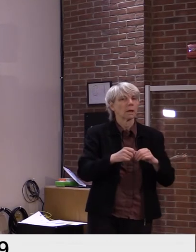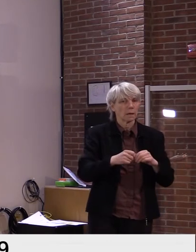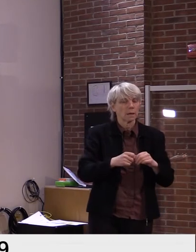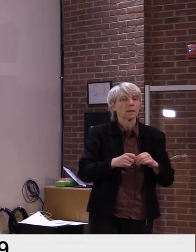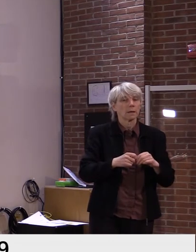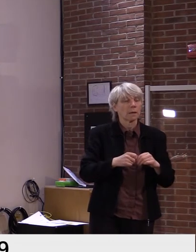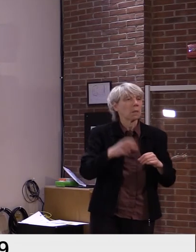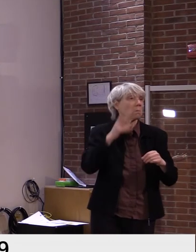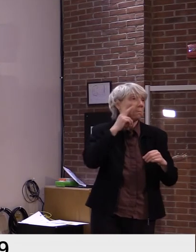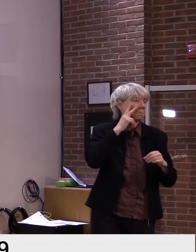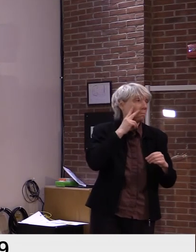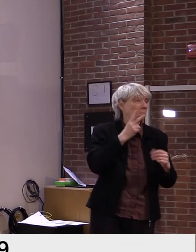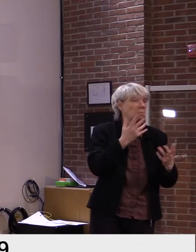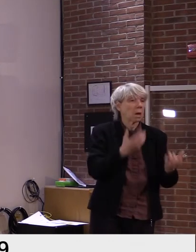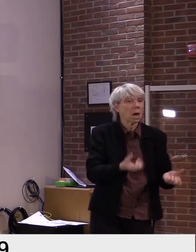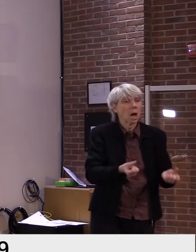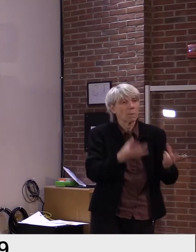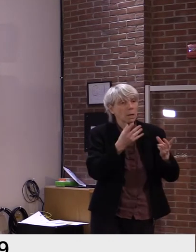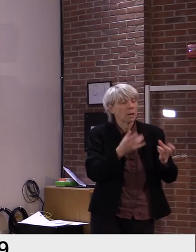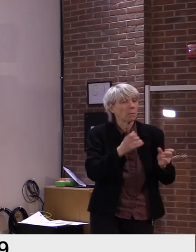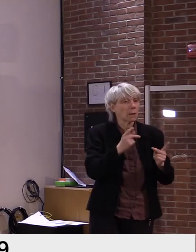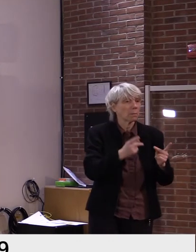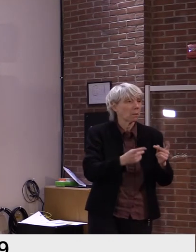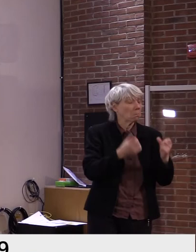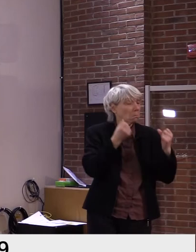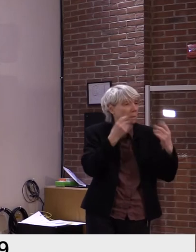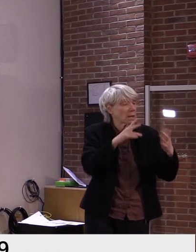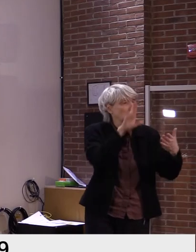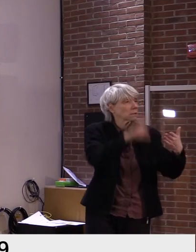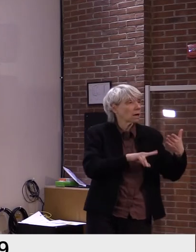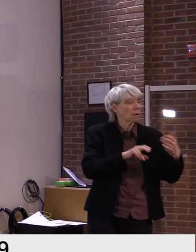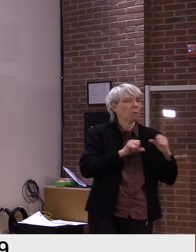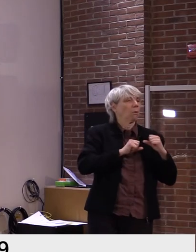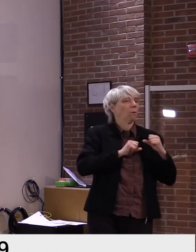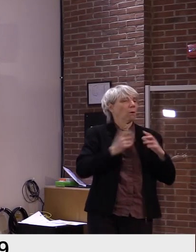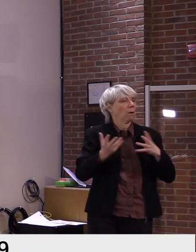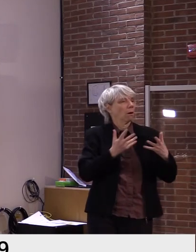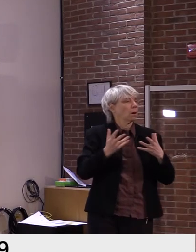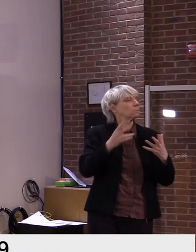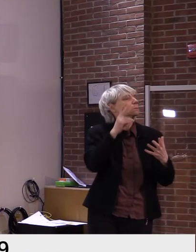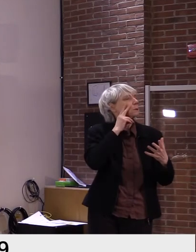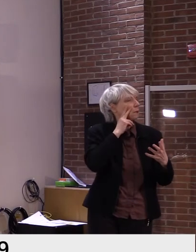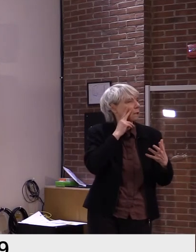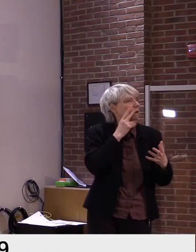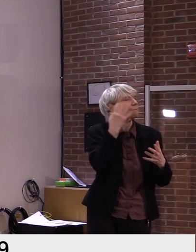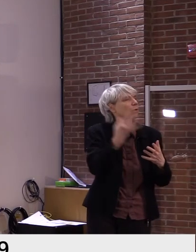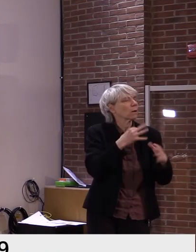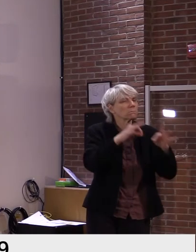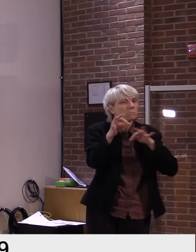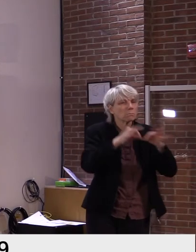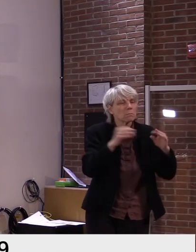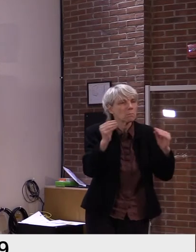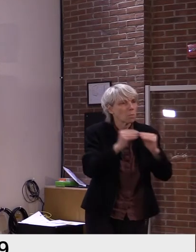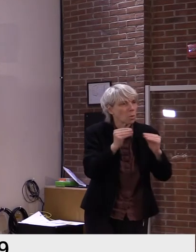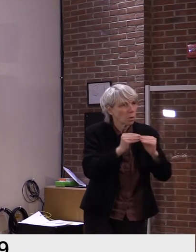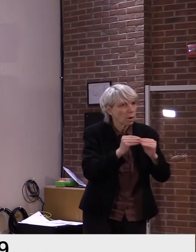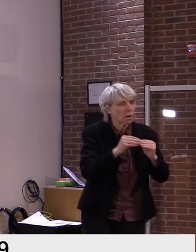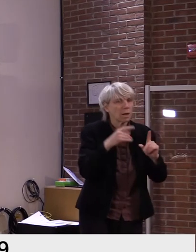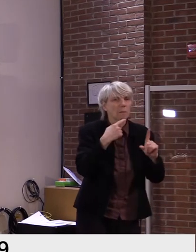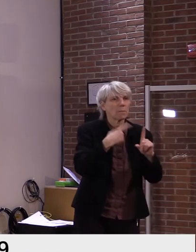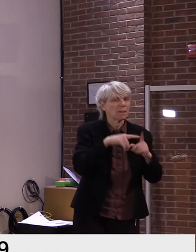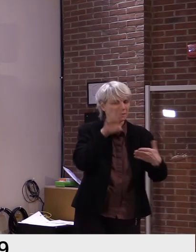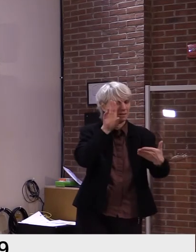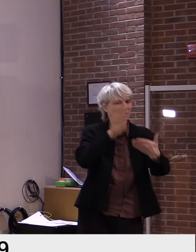how the sign up goes in various places, which I'll talk about on Friday. I'll give you how registration is going to